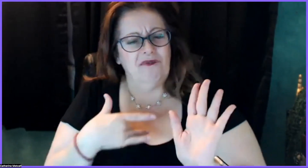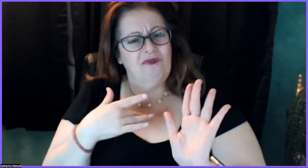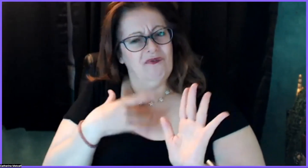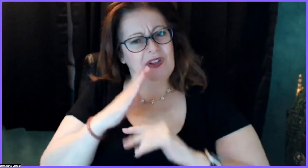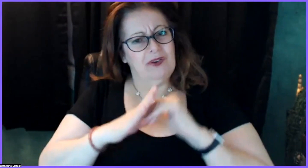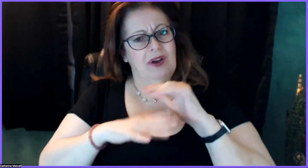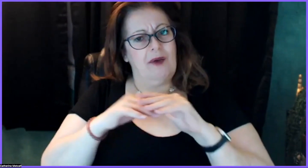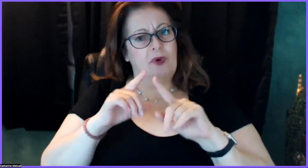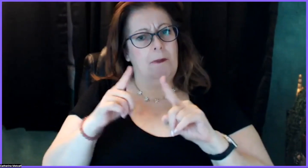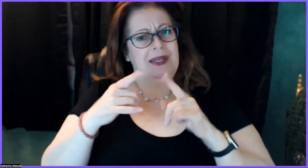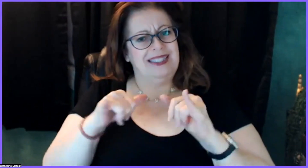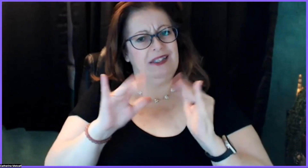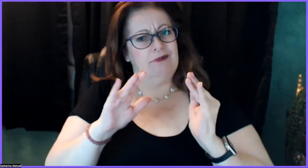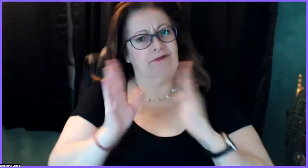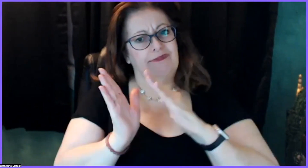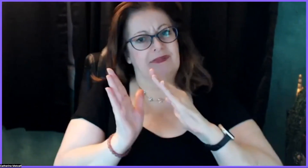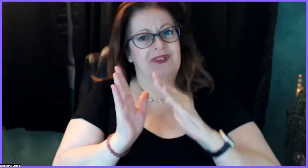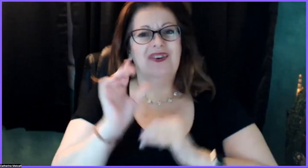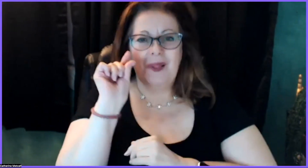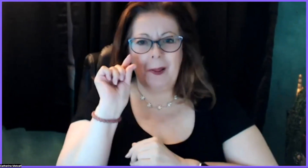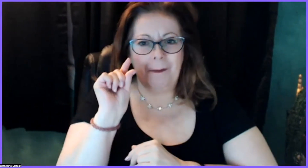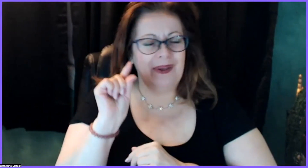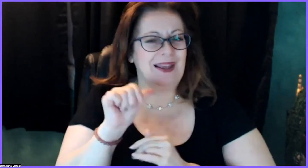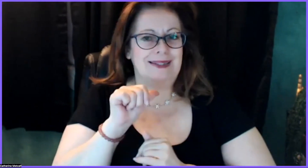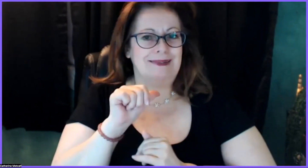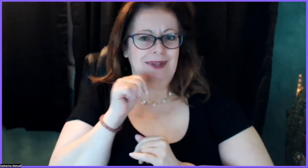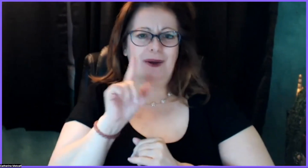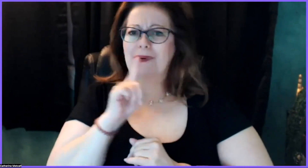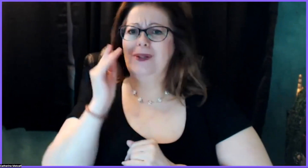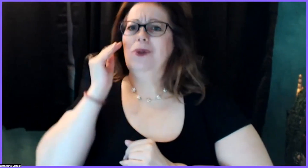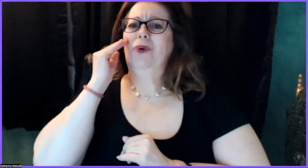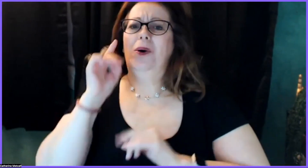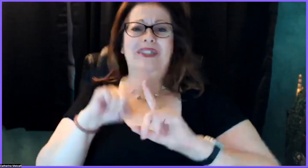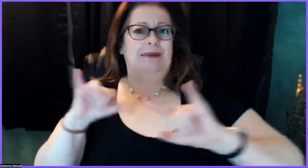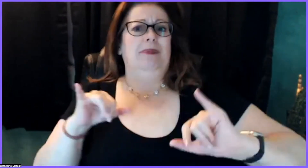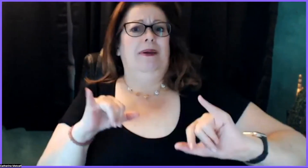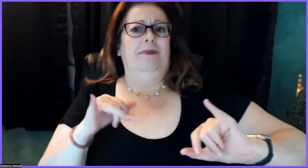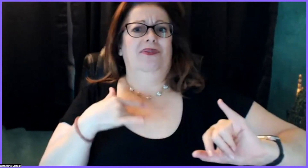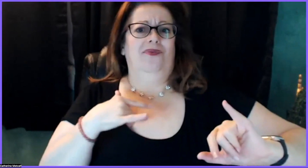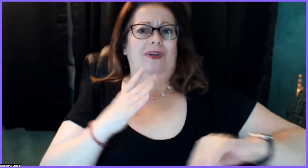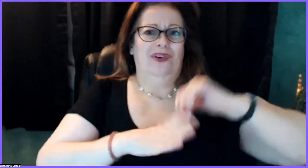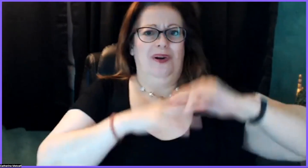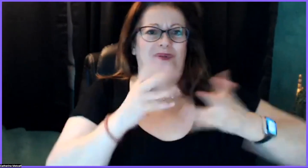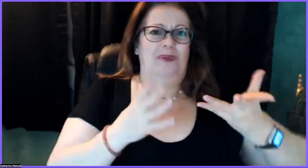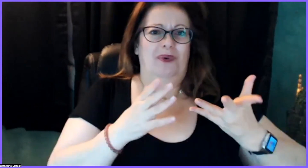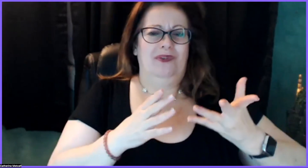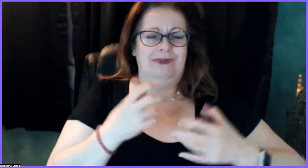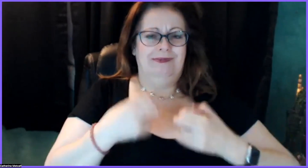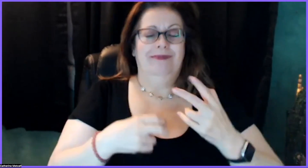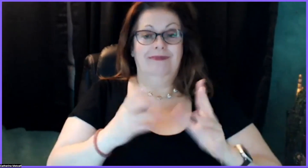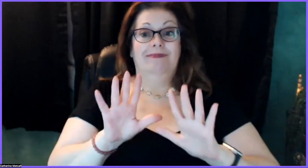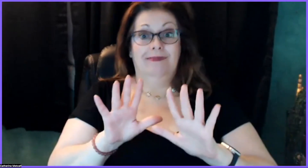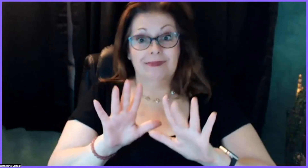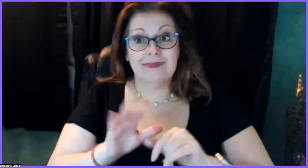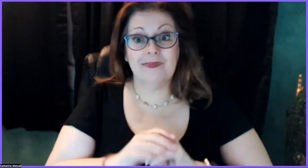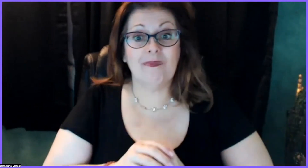off and very, very unfamiliar at the same time, which is just feels very difficult to do. It feels very